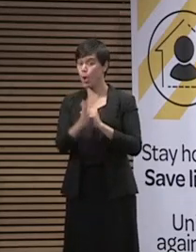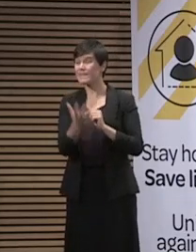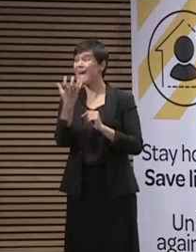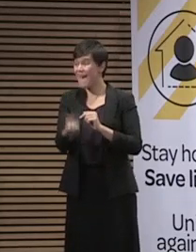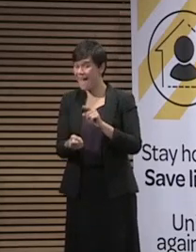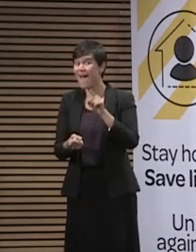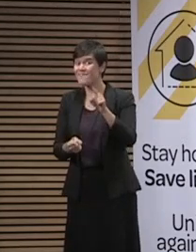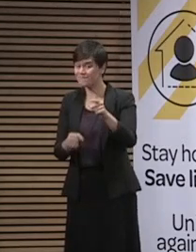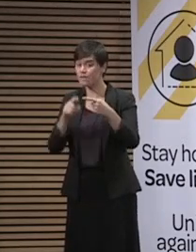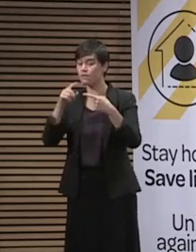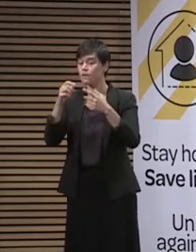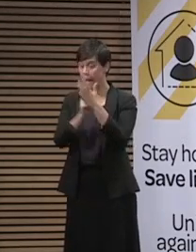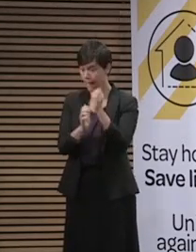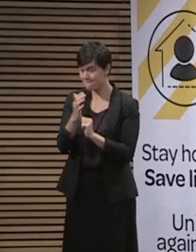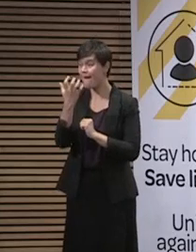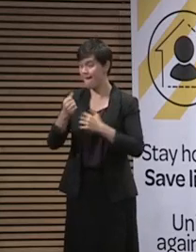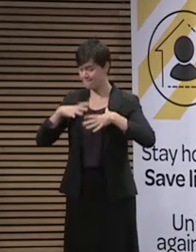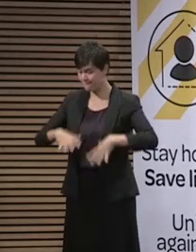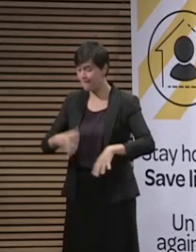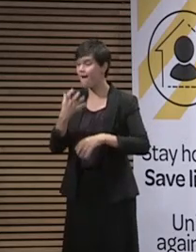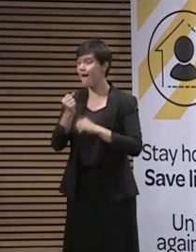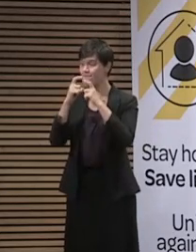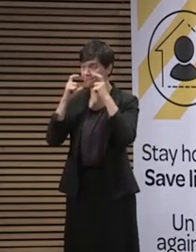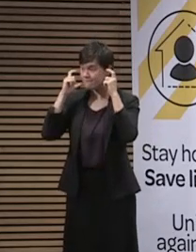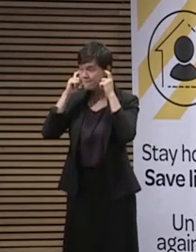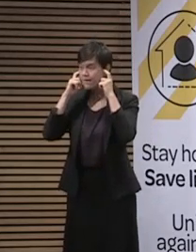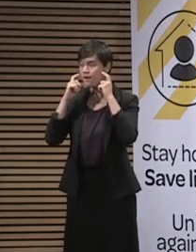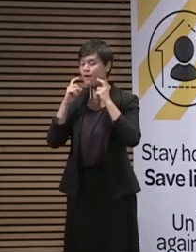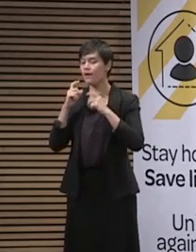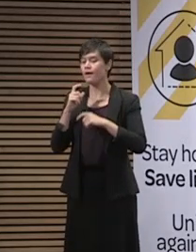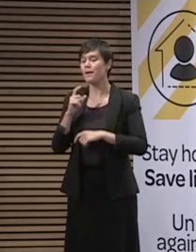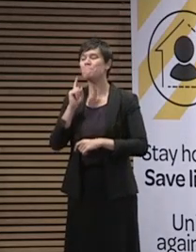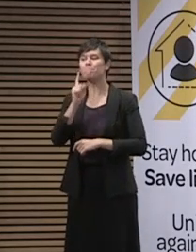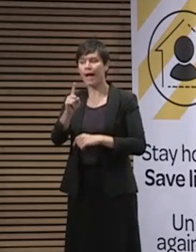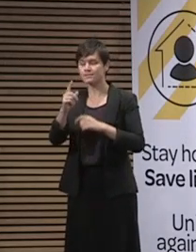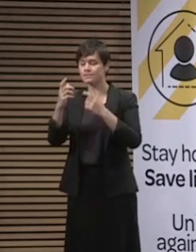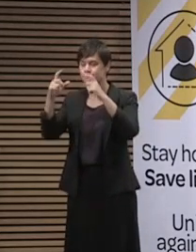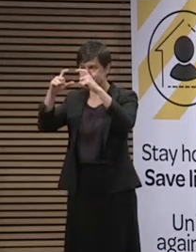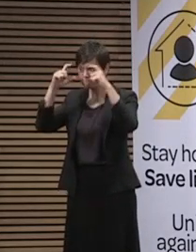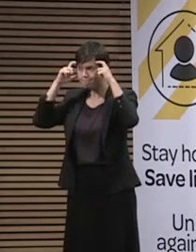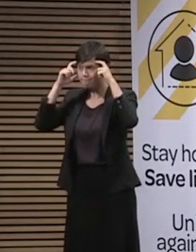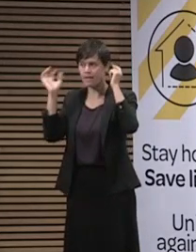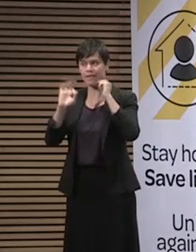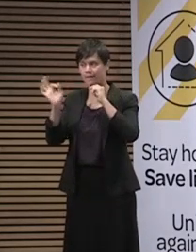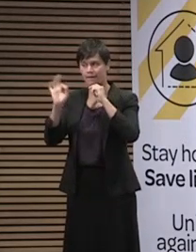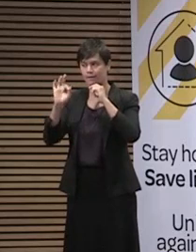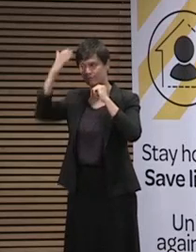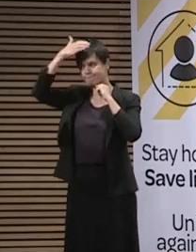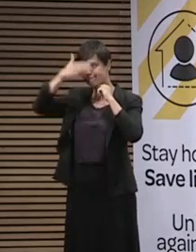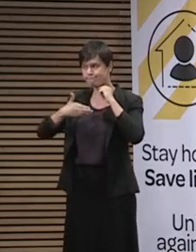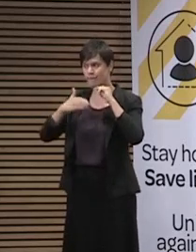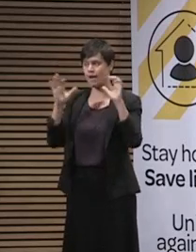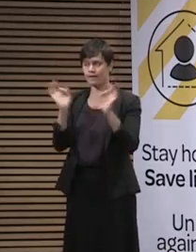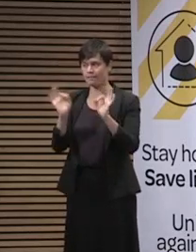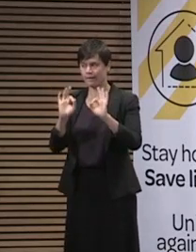questioning the facility and staff, because in those early phases eye goggles weren't, then that's why these precautions have been taken.